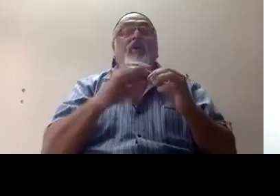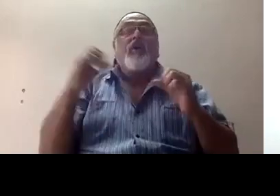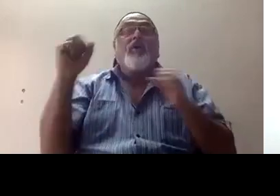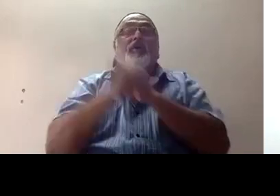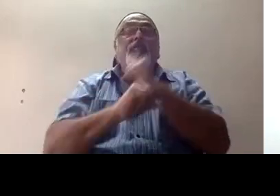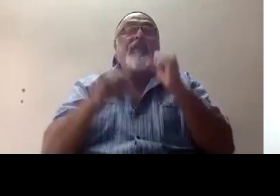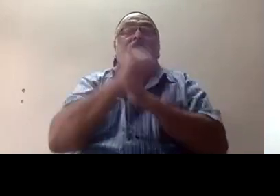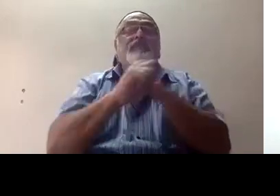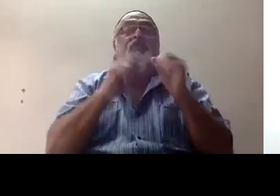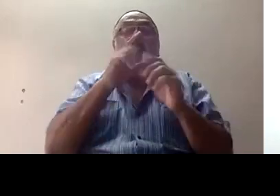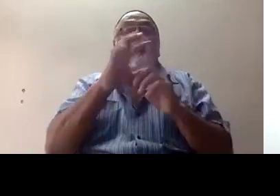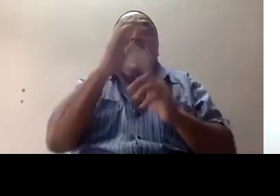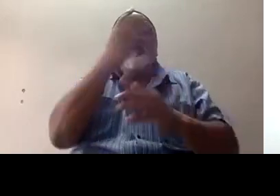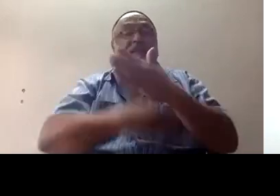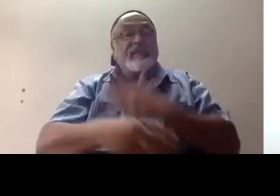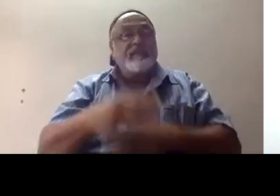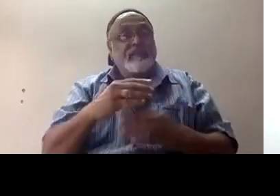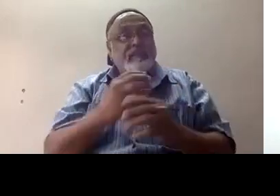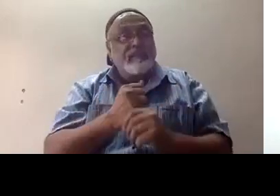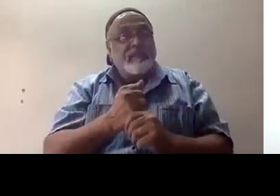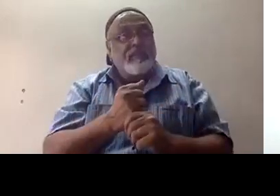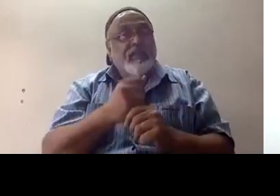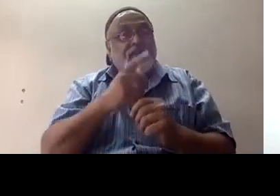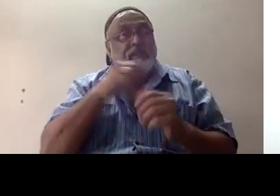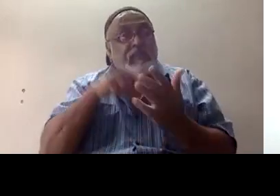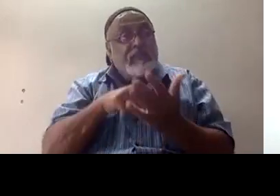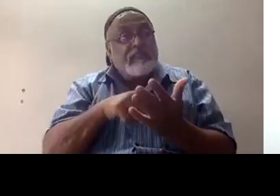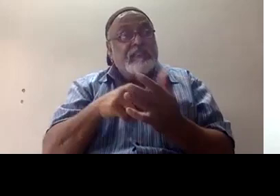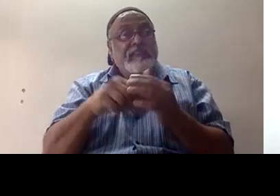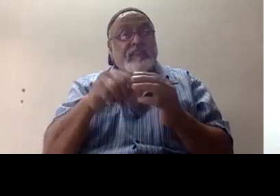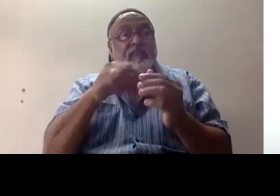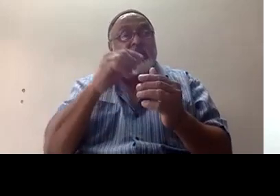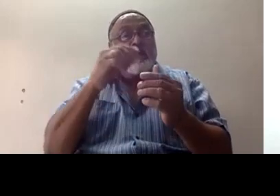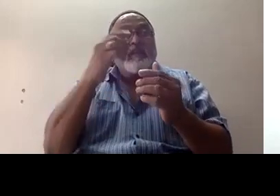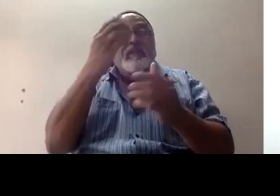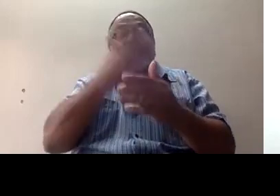the first ever business network for entrepreneurs with disability on 1st